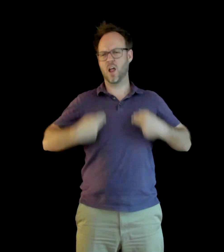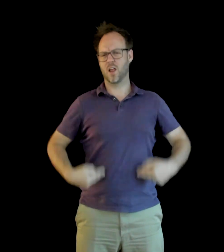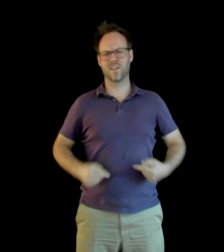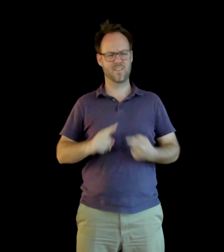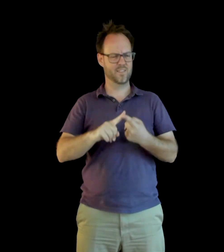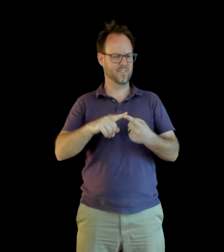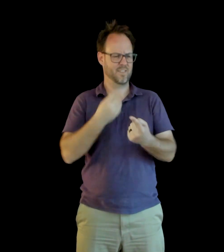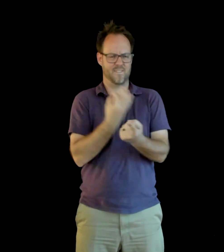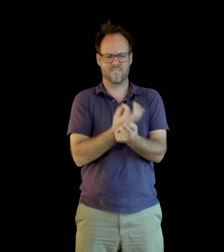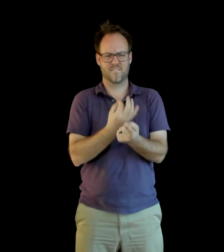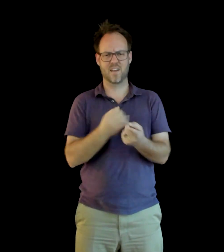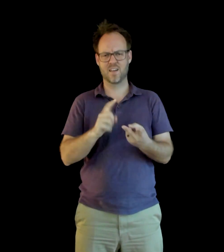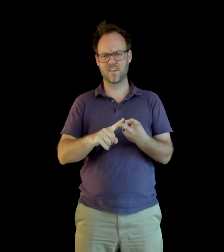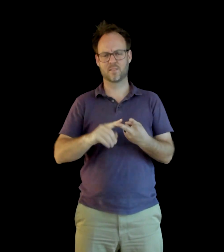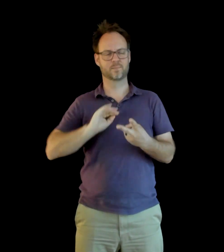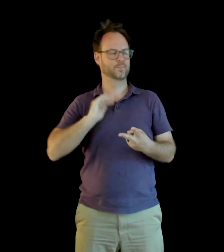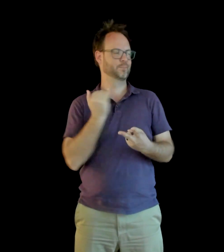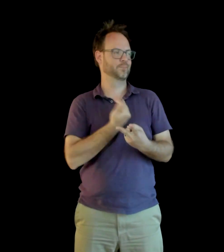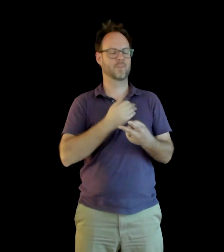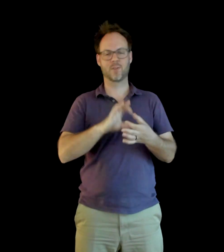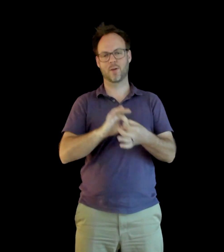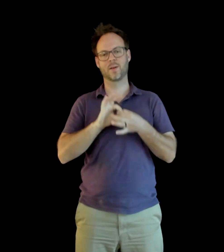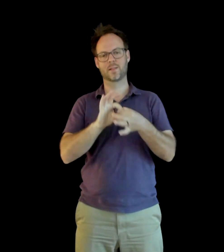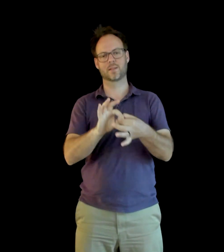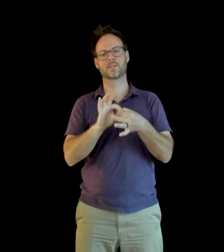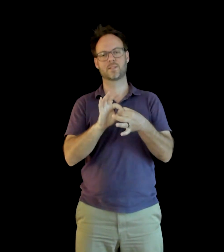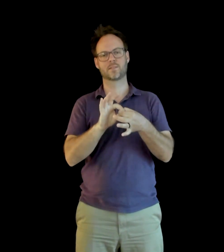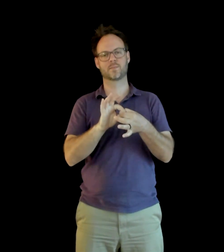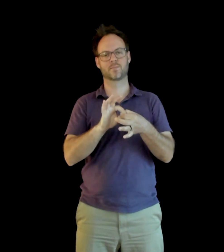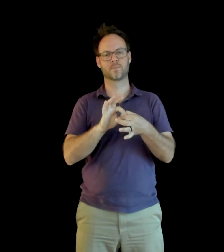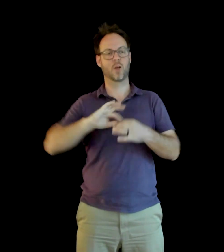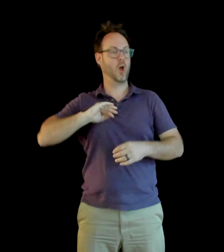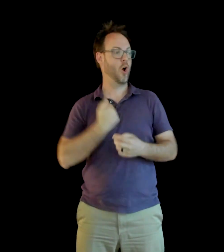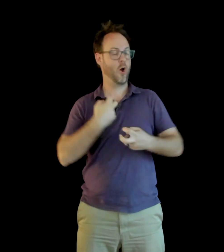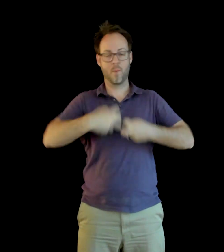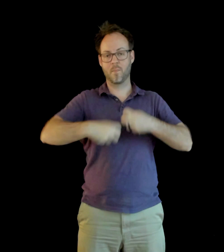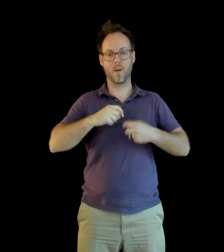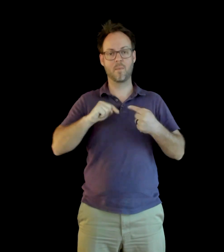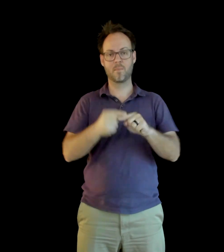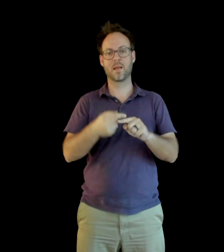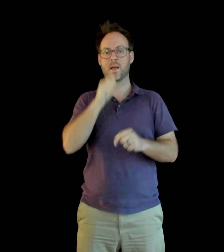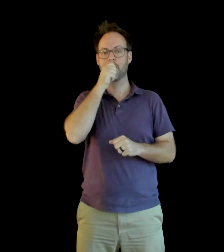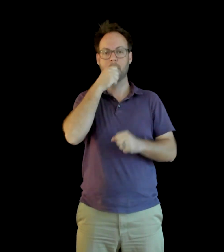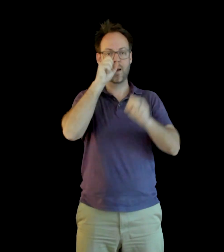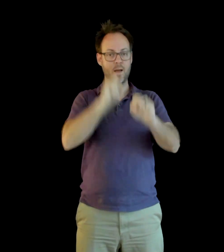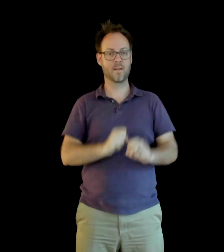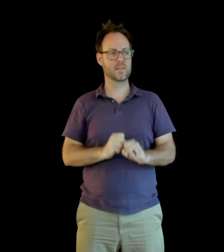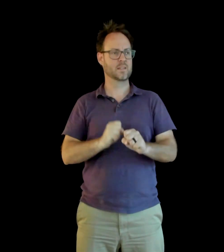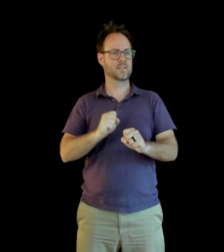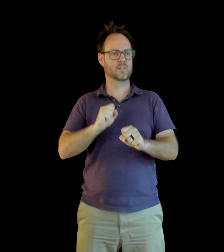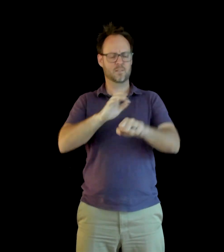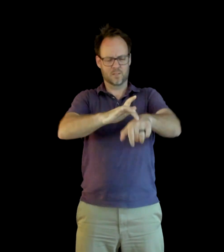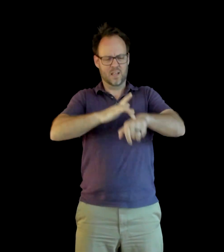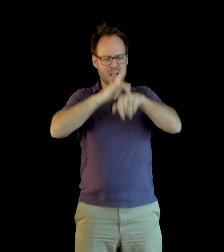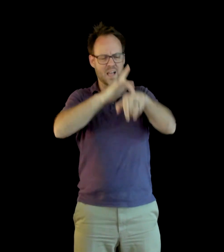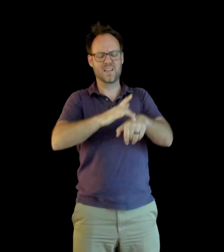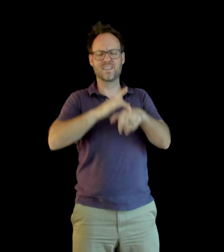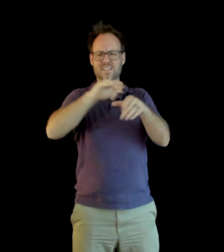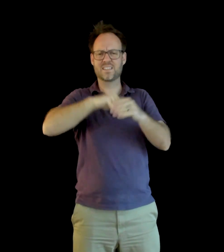health, our finances, even our relationships. Our problems, pain, and suffering can preoccupy